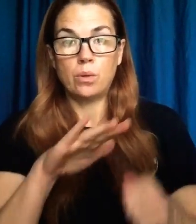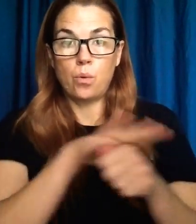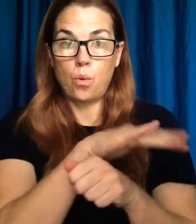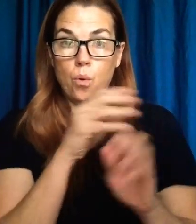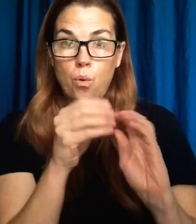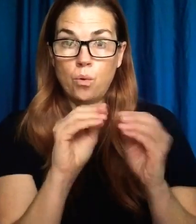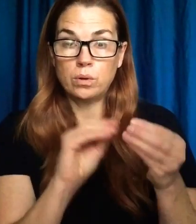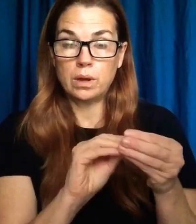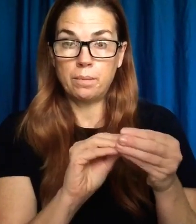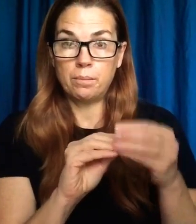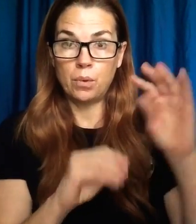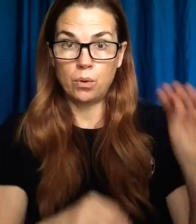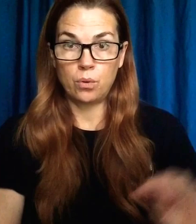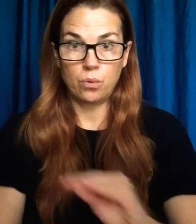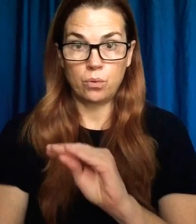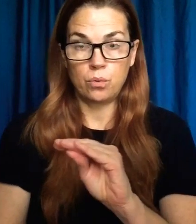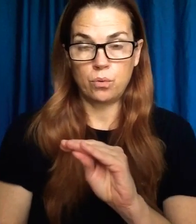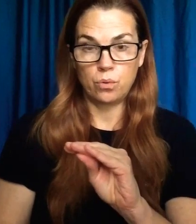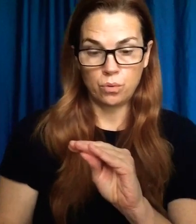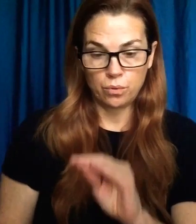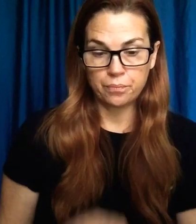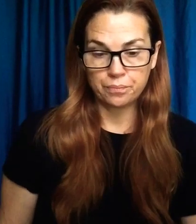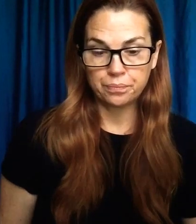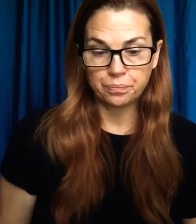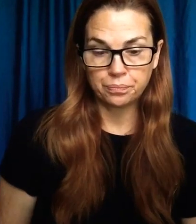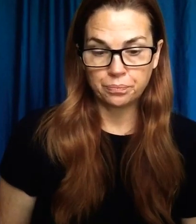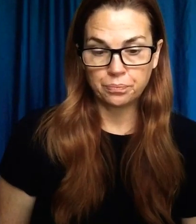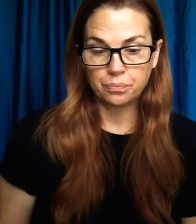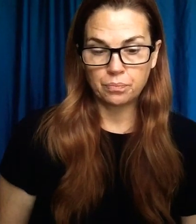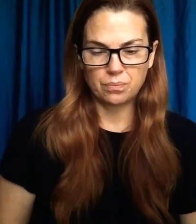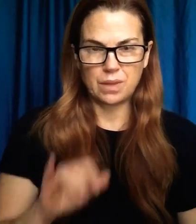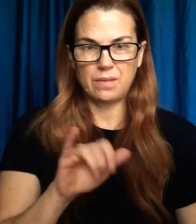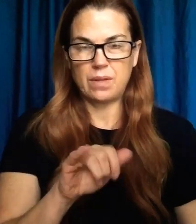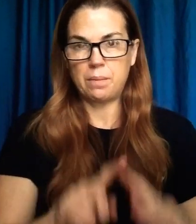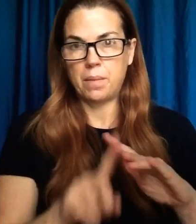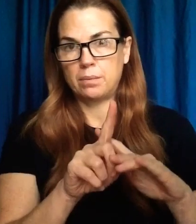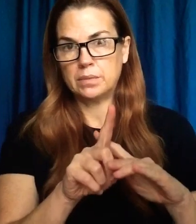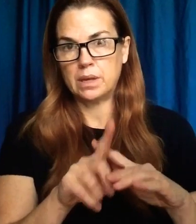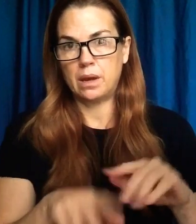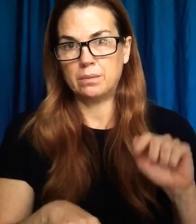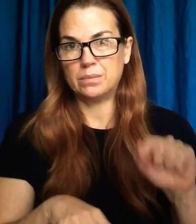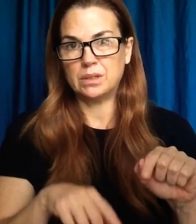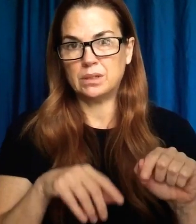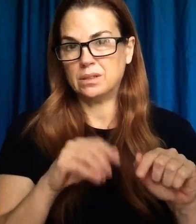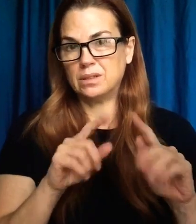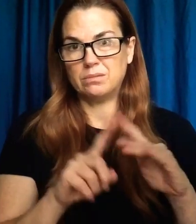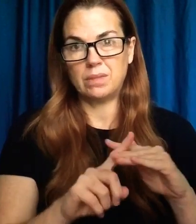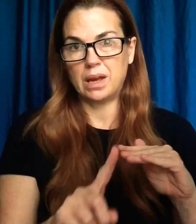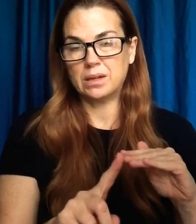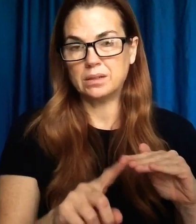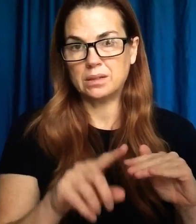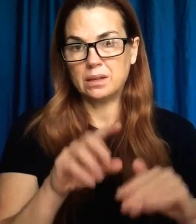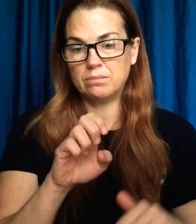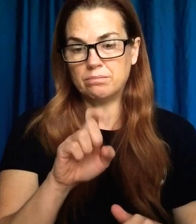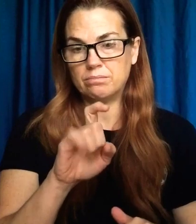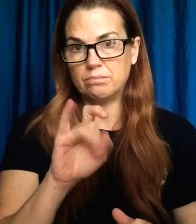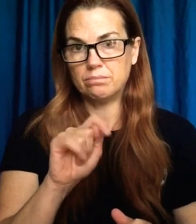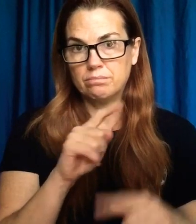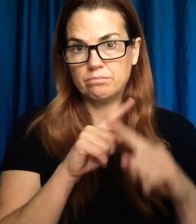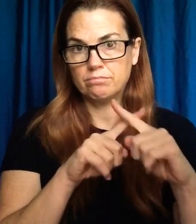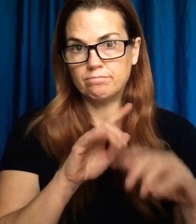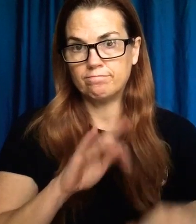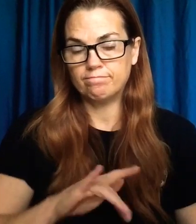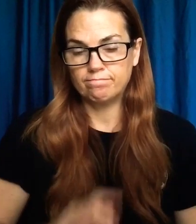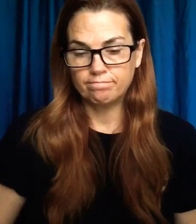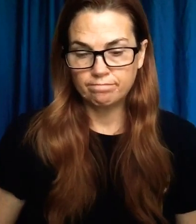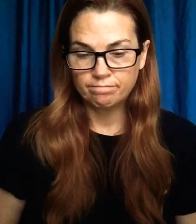1/20. So I'm going to go back. I already have my whole number, and then I'm going to put 1 over, and if that pops up, you